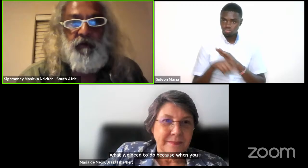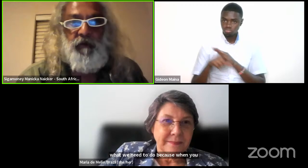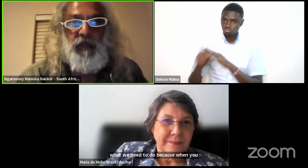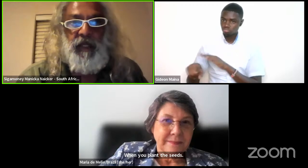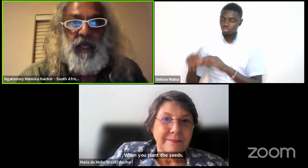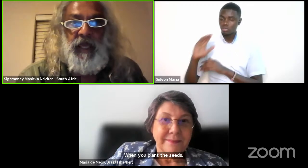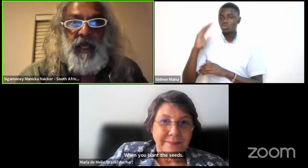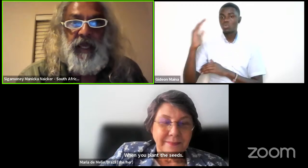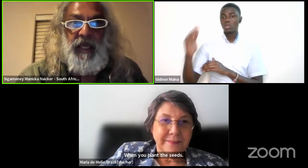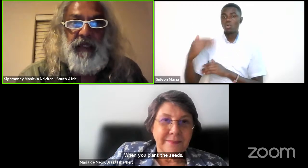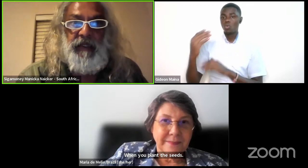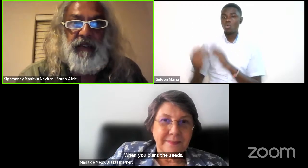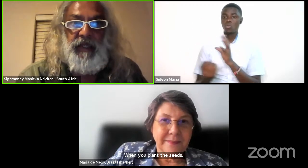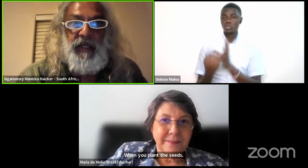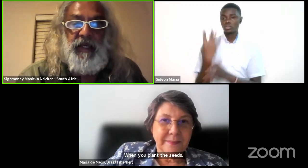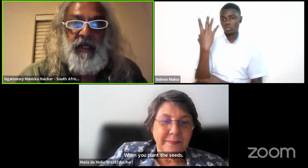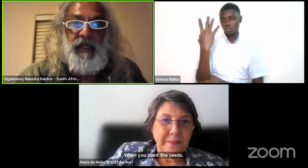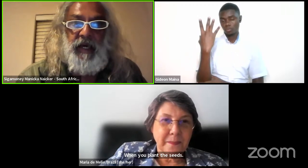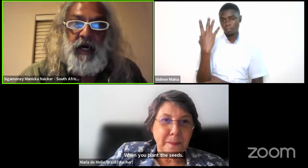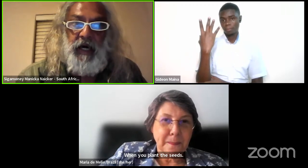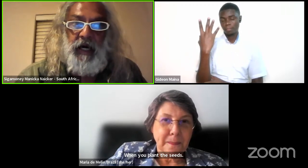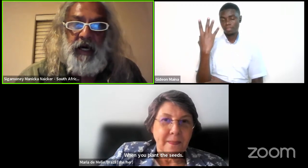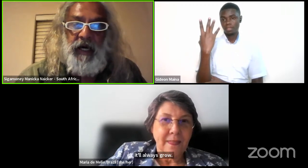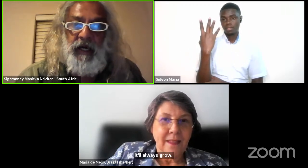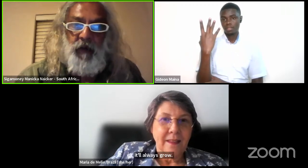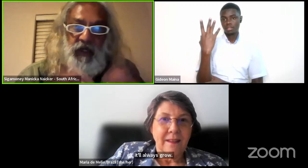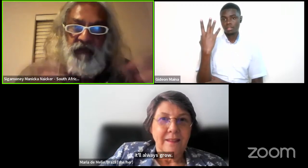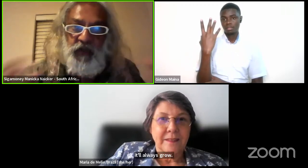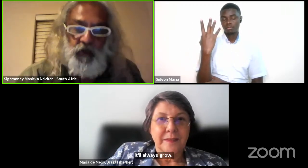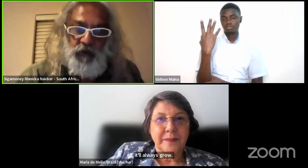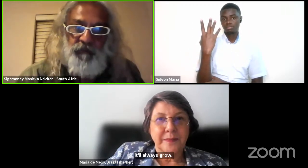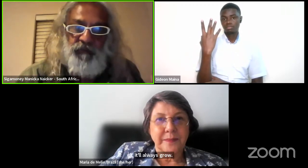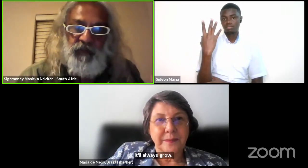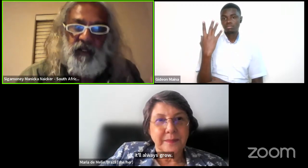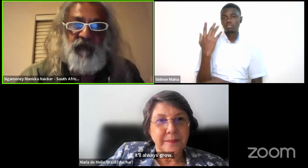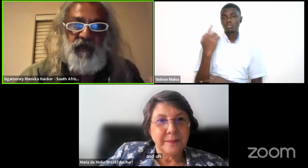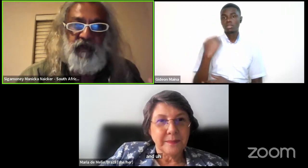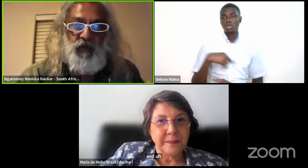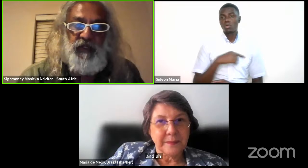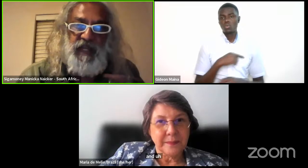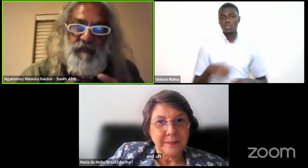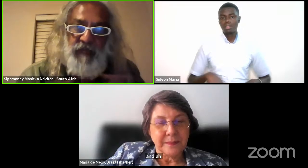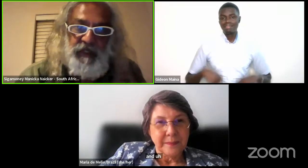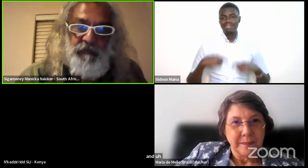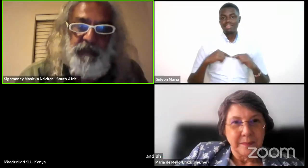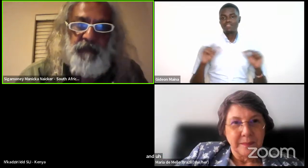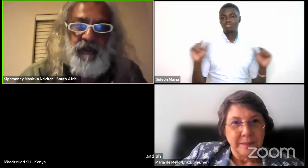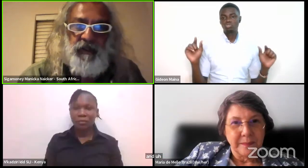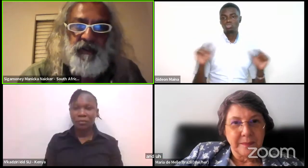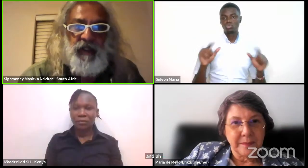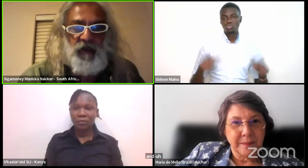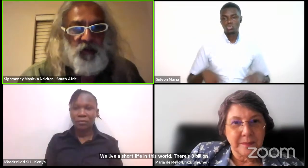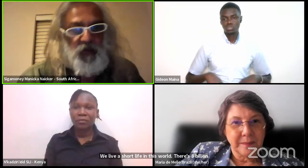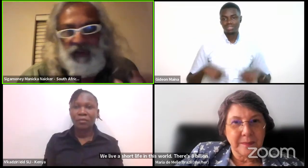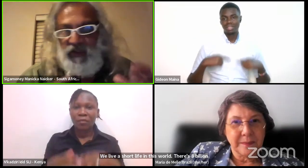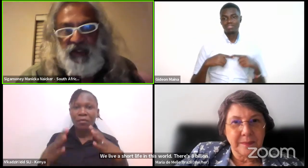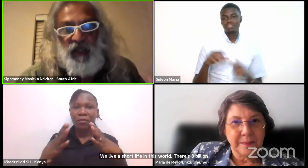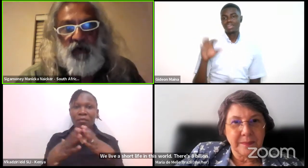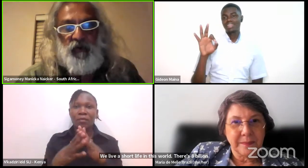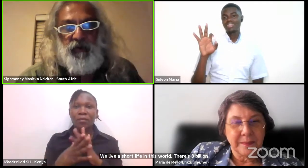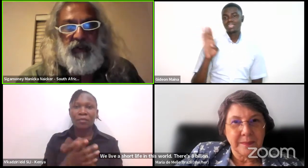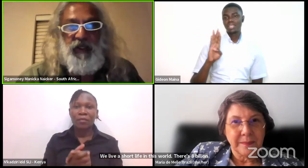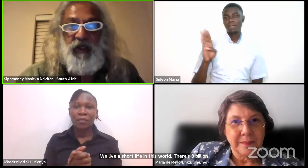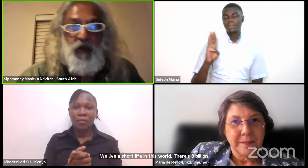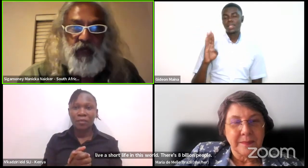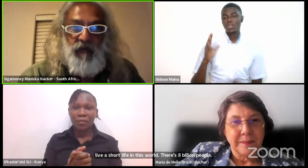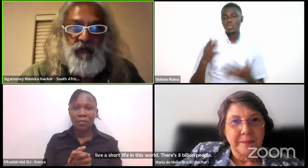grow. And we live a short life in this world. There's 8 billion people. The world is very